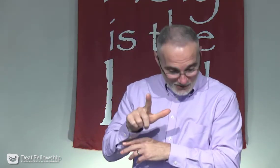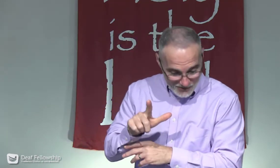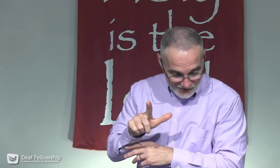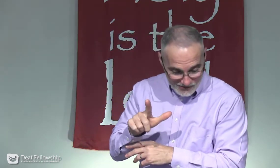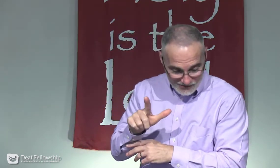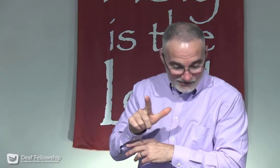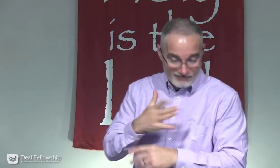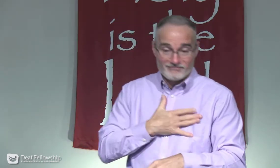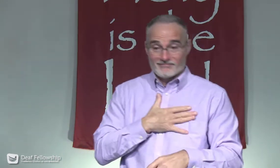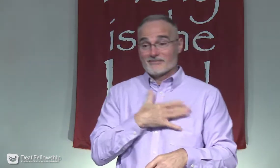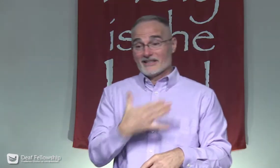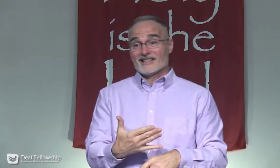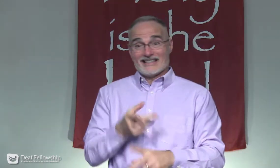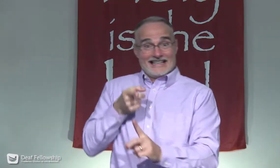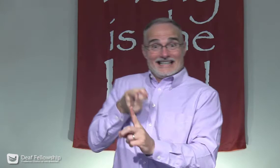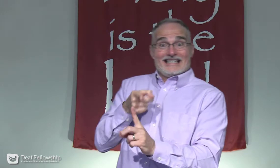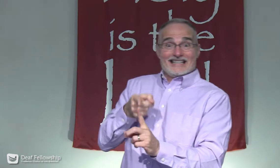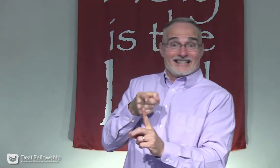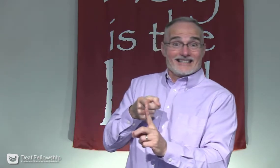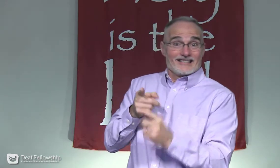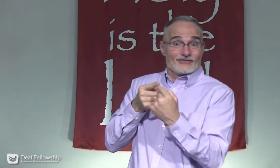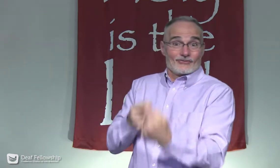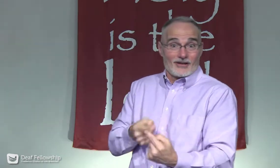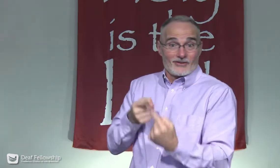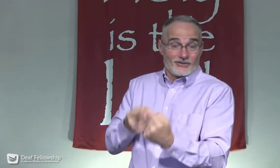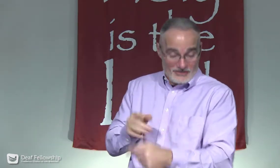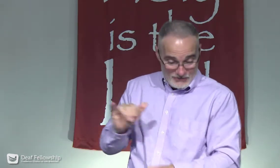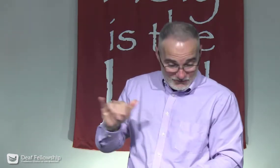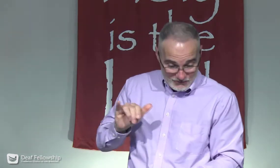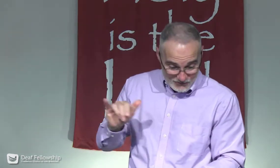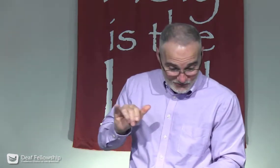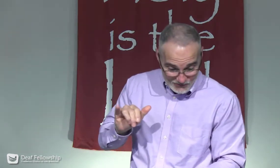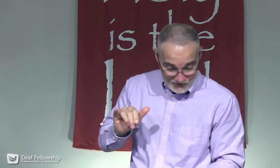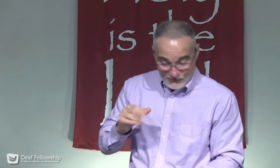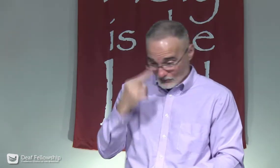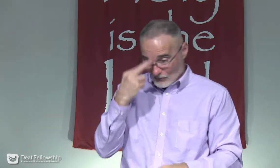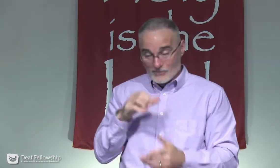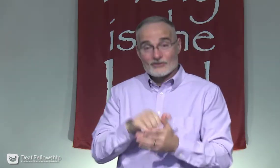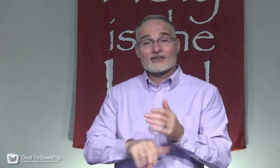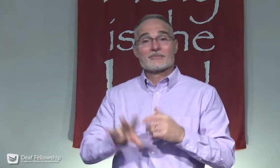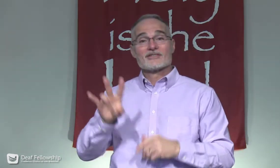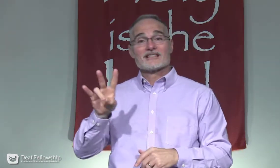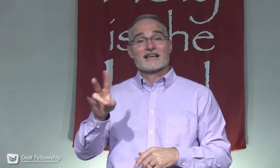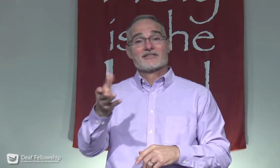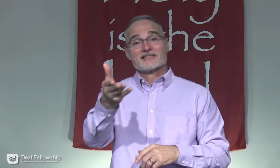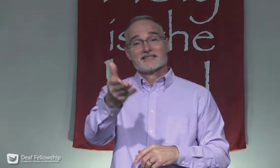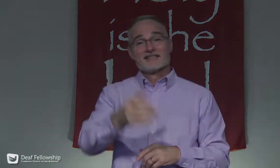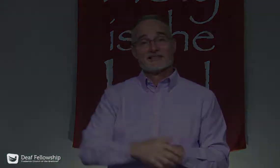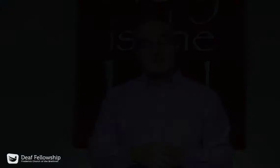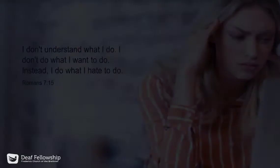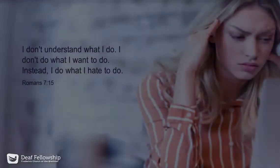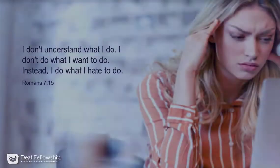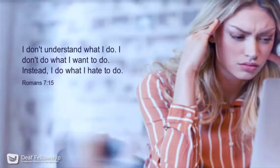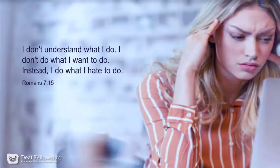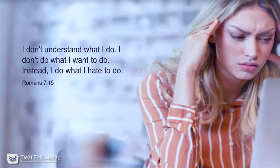But the Apostle Paul admits that he struggles the same way in Romans chapter 7.